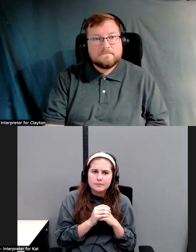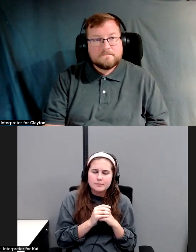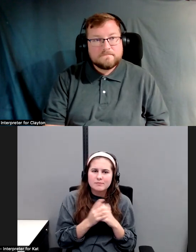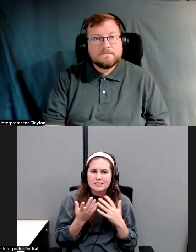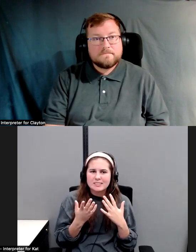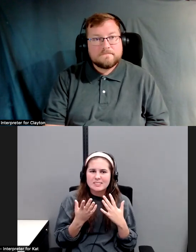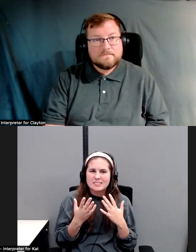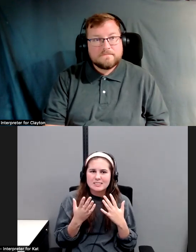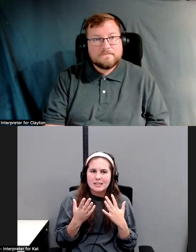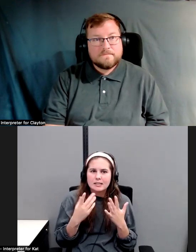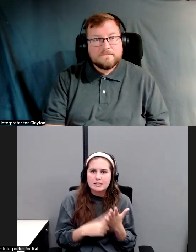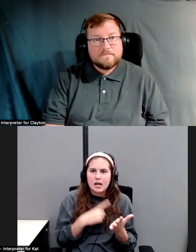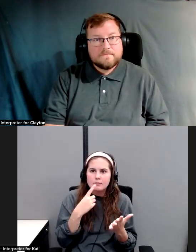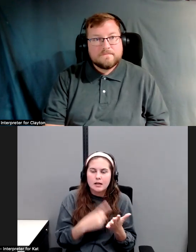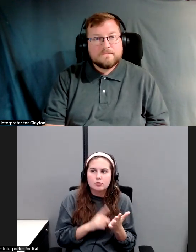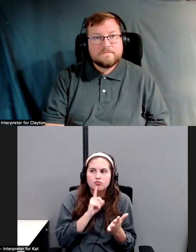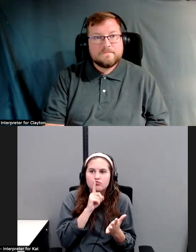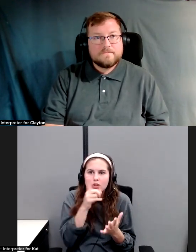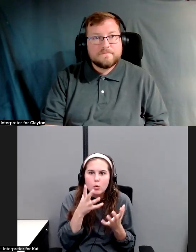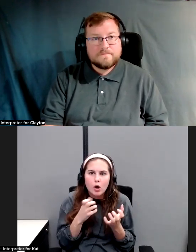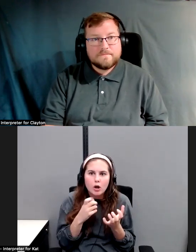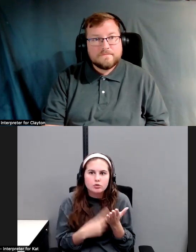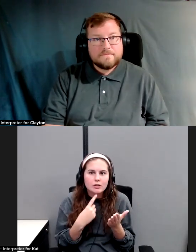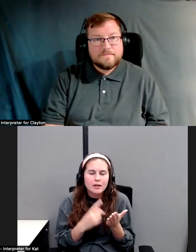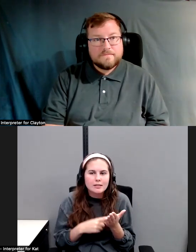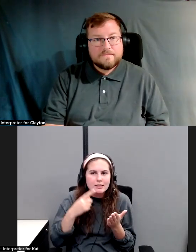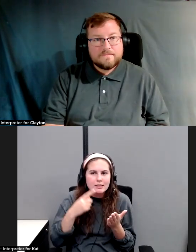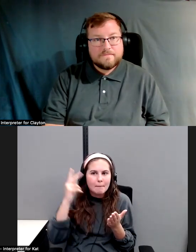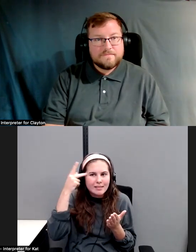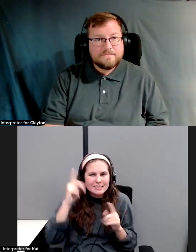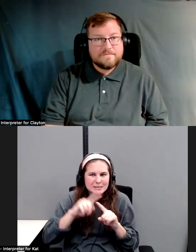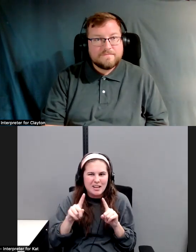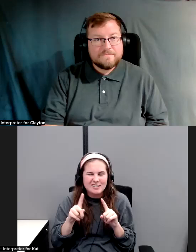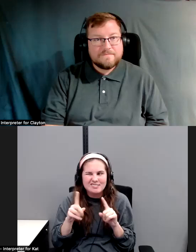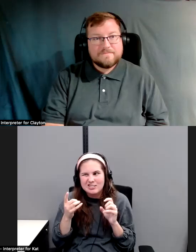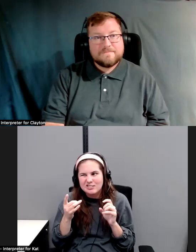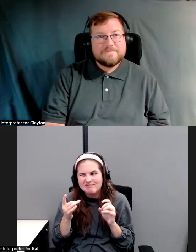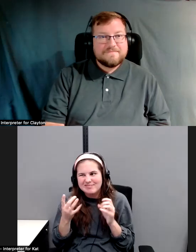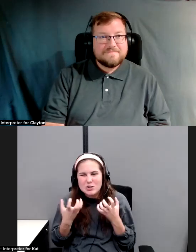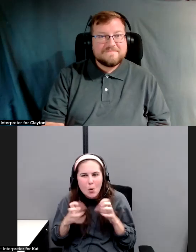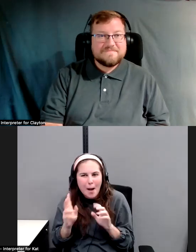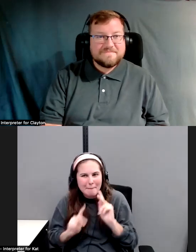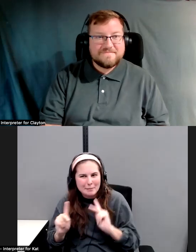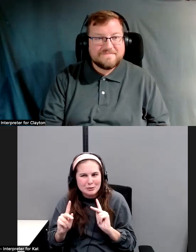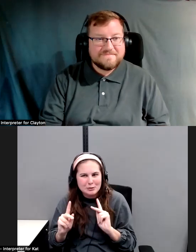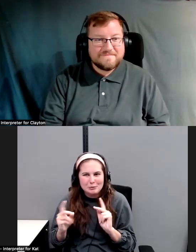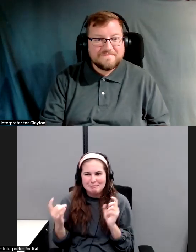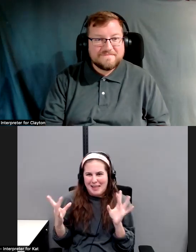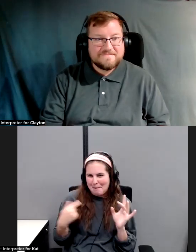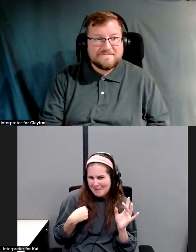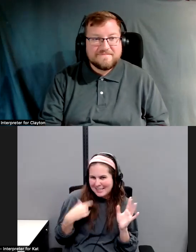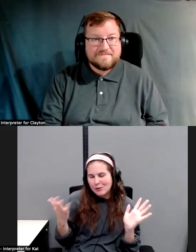talk about politics, but I don't want people to hate me. So I'm not going to talk about politics, but